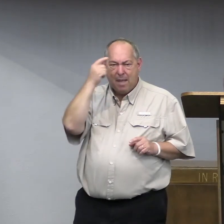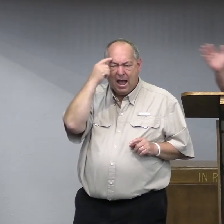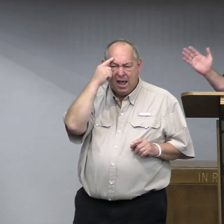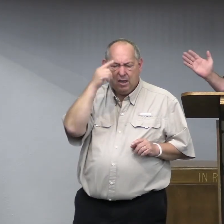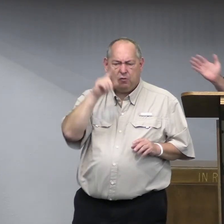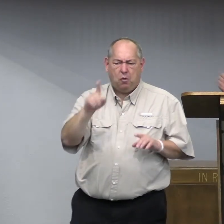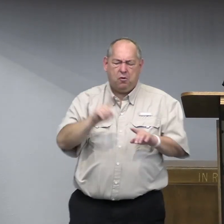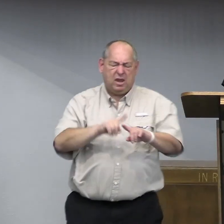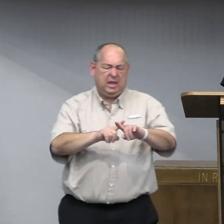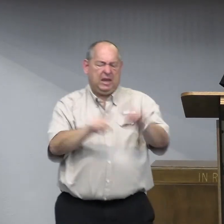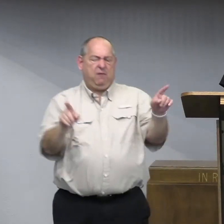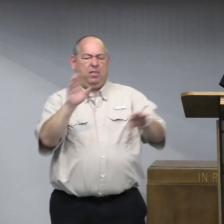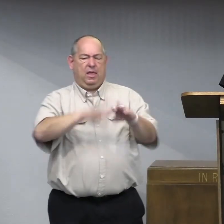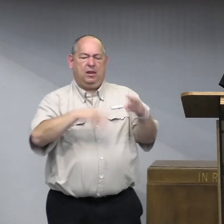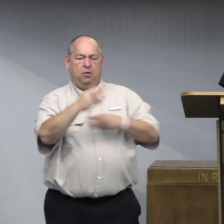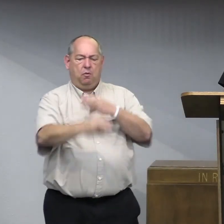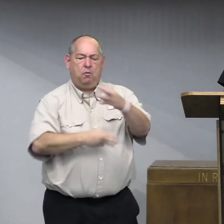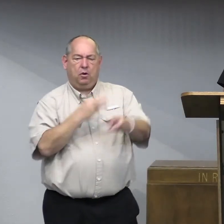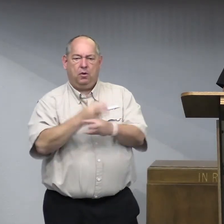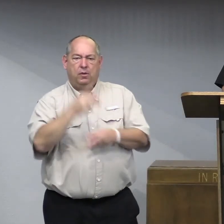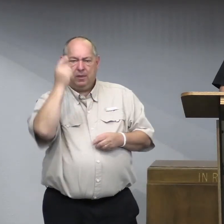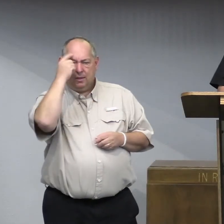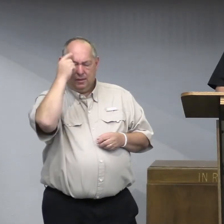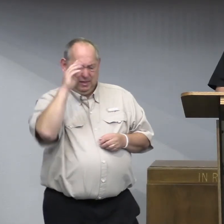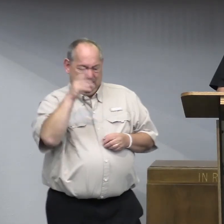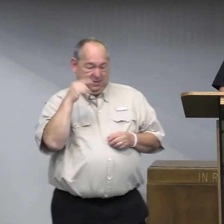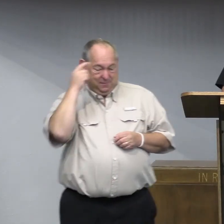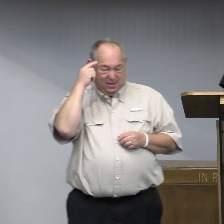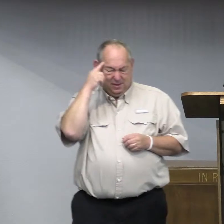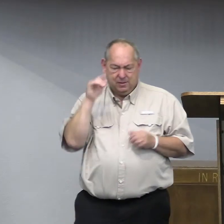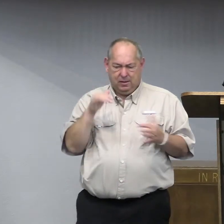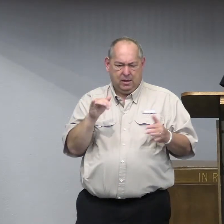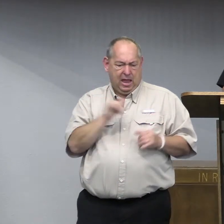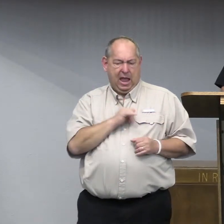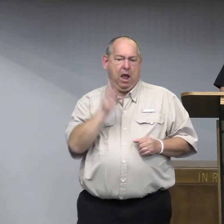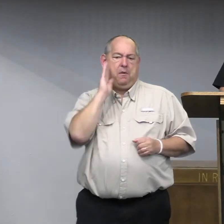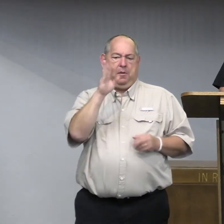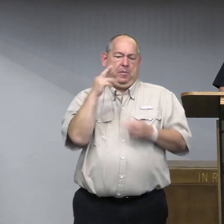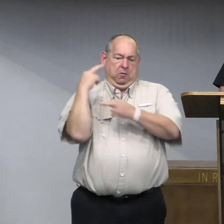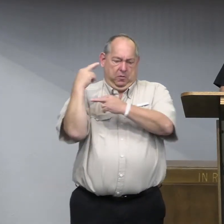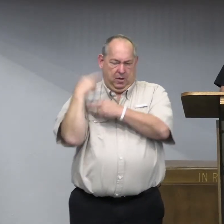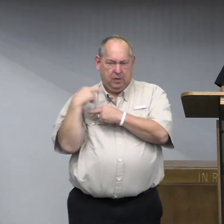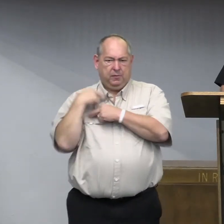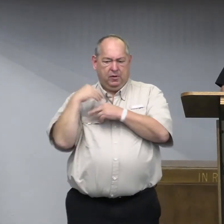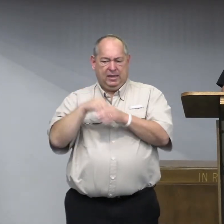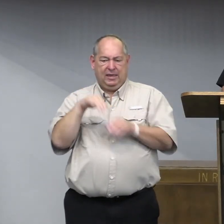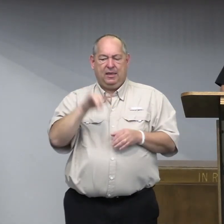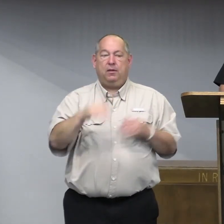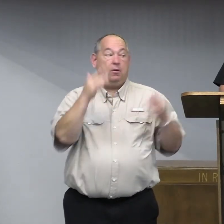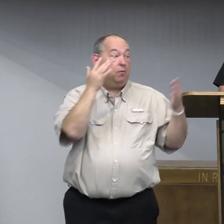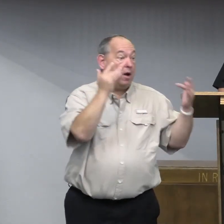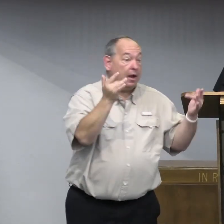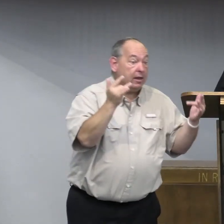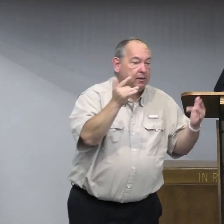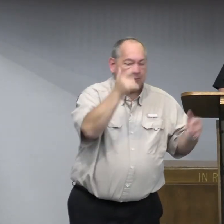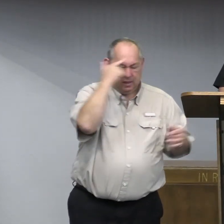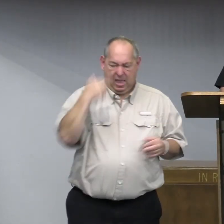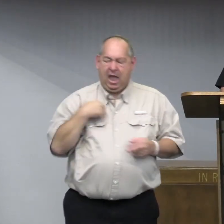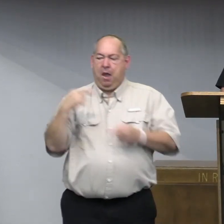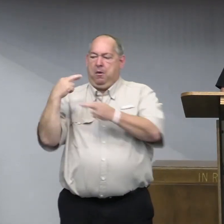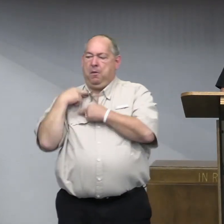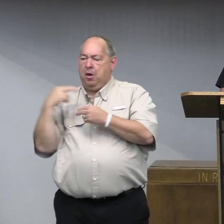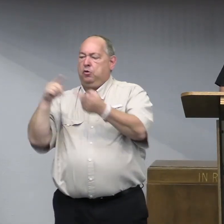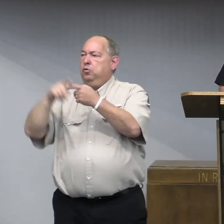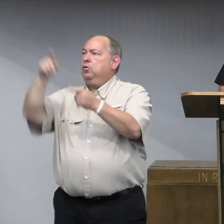so different than the world's mindset. His mindset is, I will be responsible in this. Why? Because I'm responsible